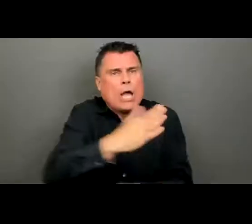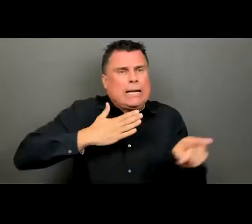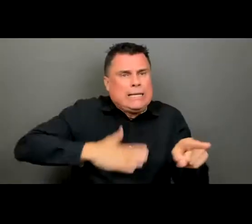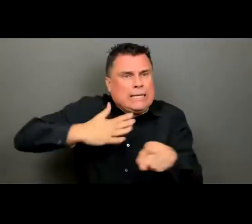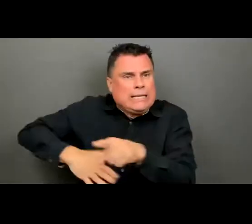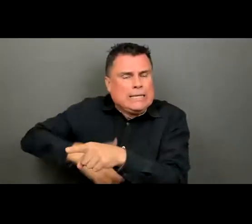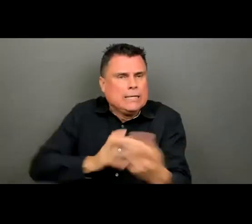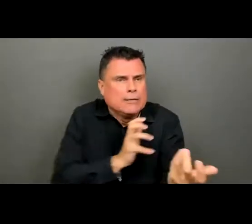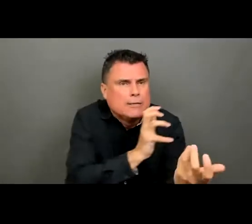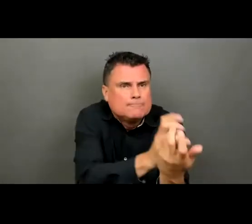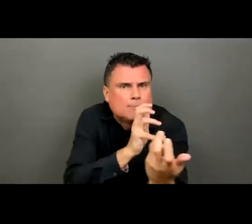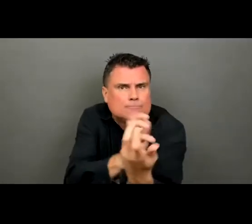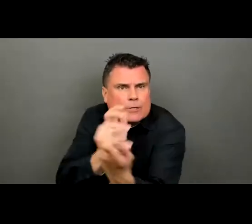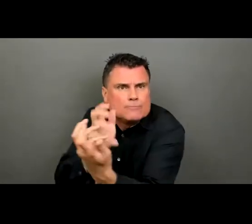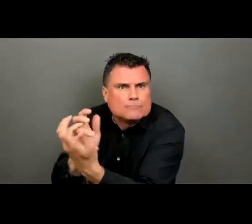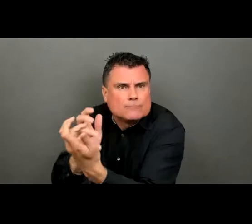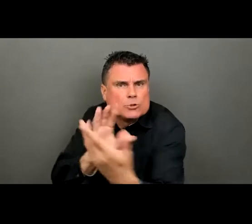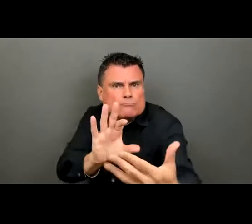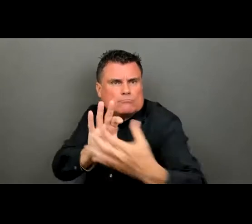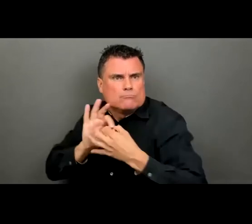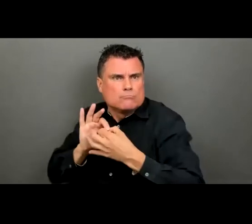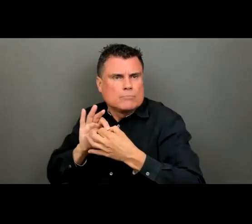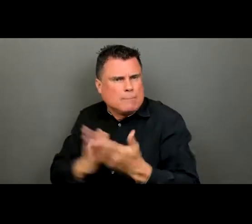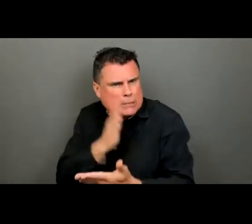societies? Moreover,